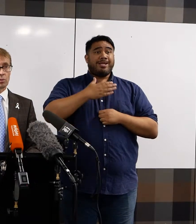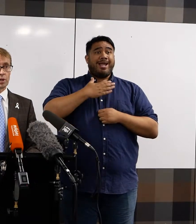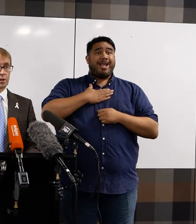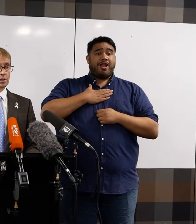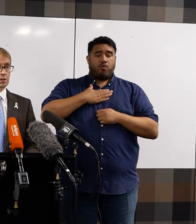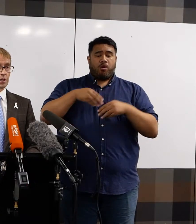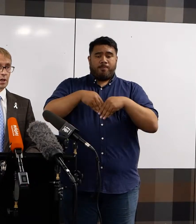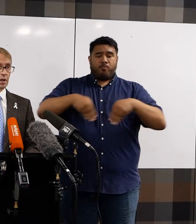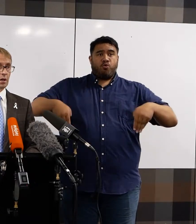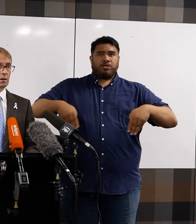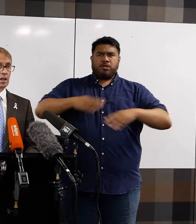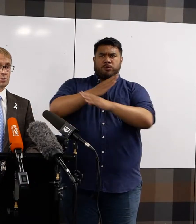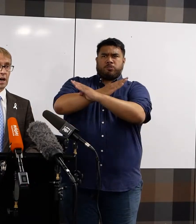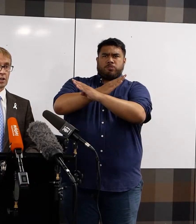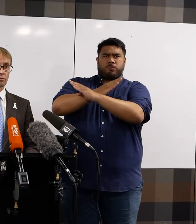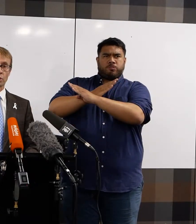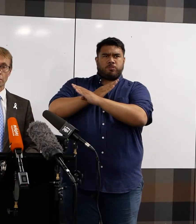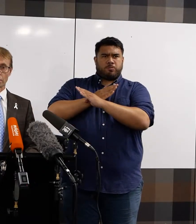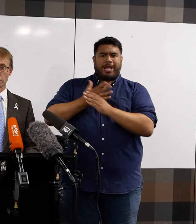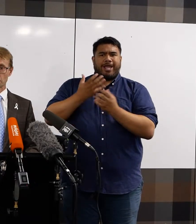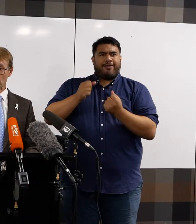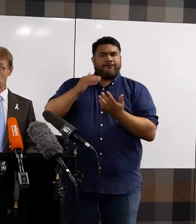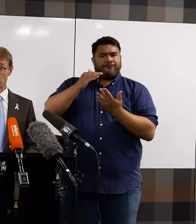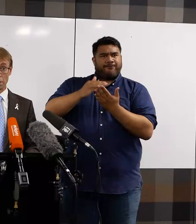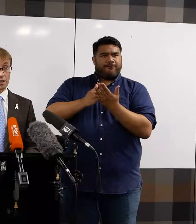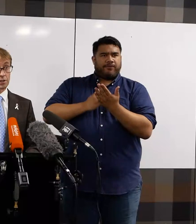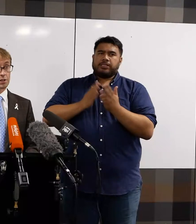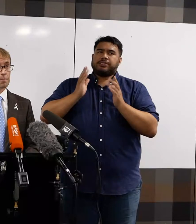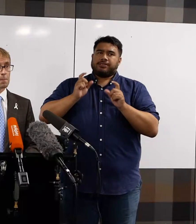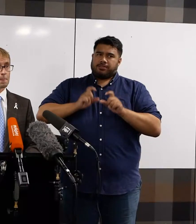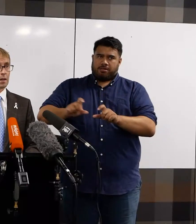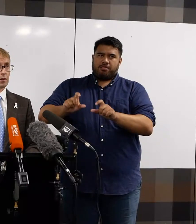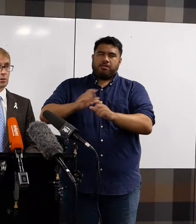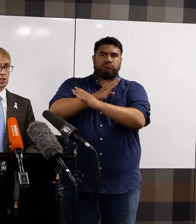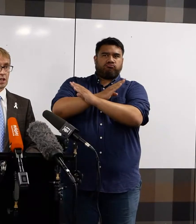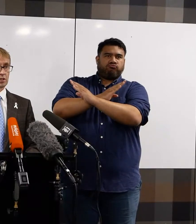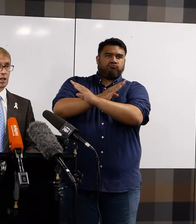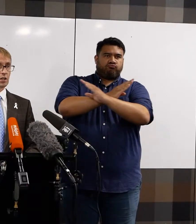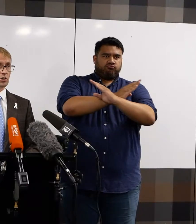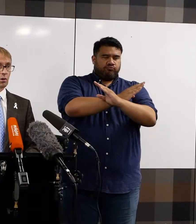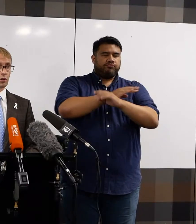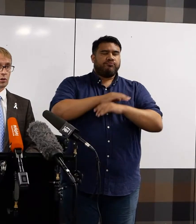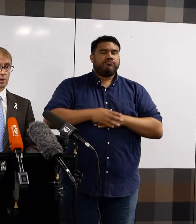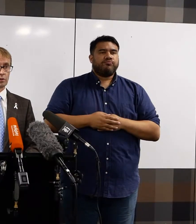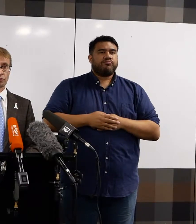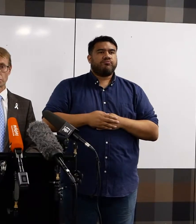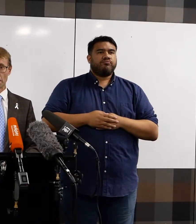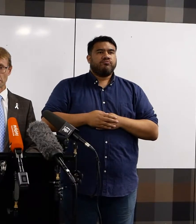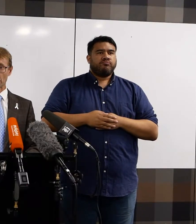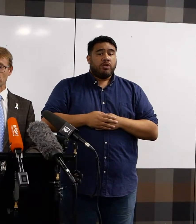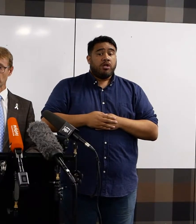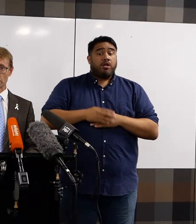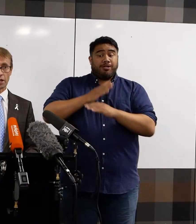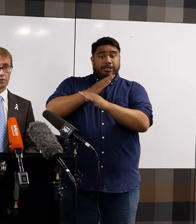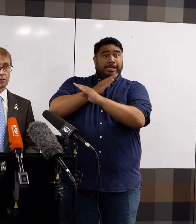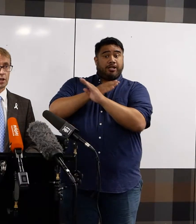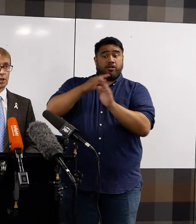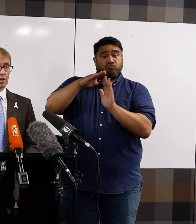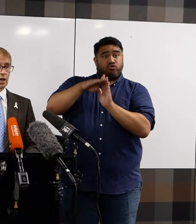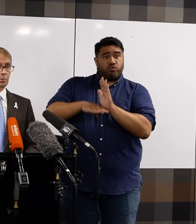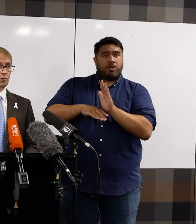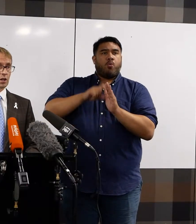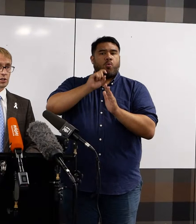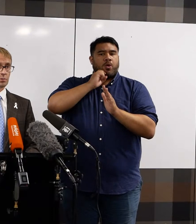And you'll be aware that as part of putting those measures in place, there was an undertaking to review them every 48 hours, and we